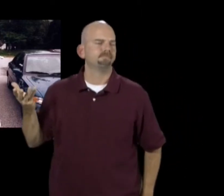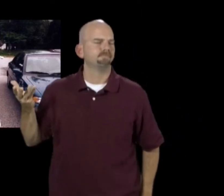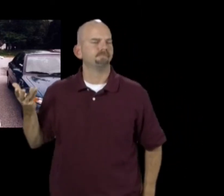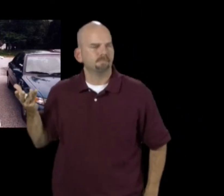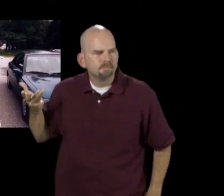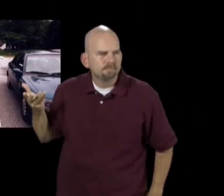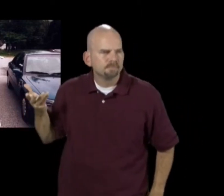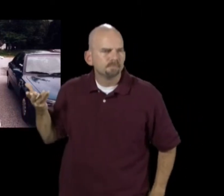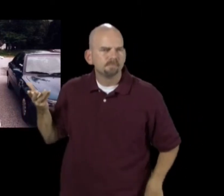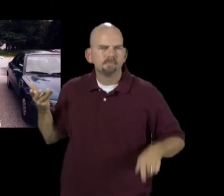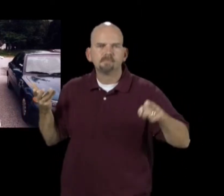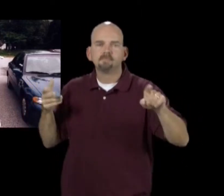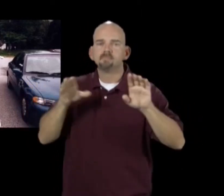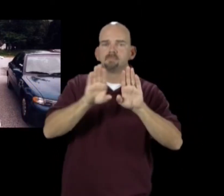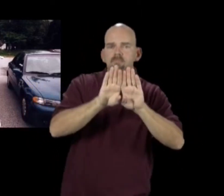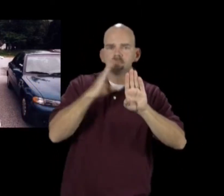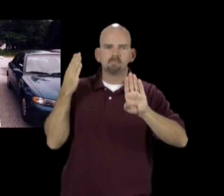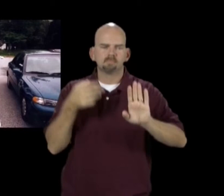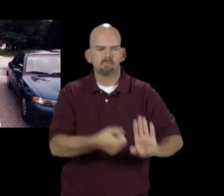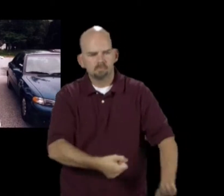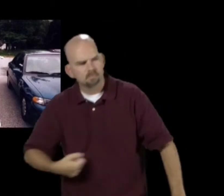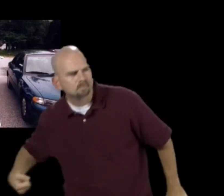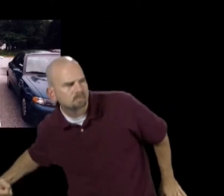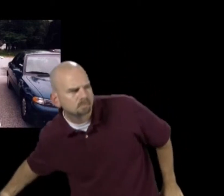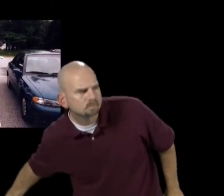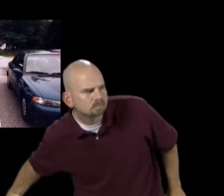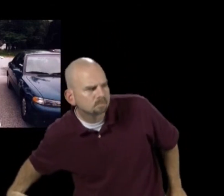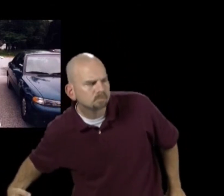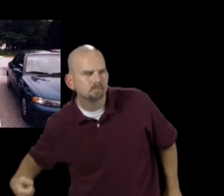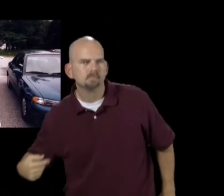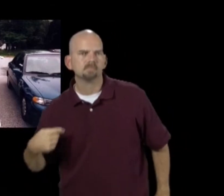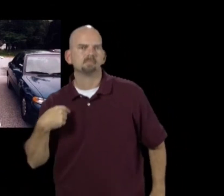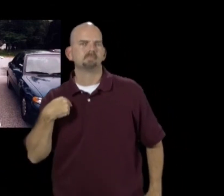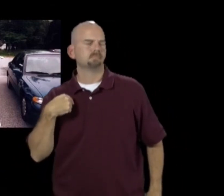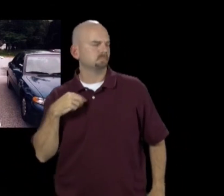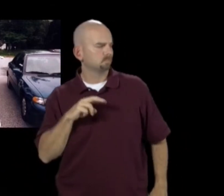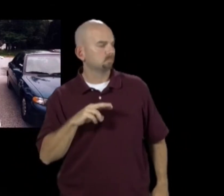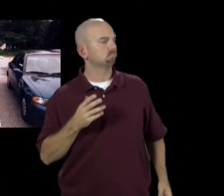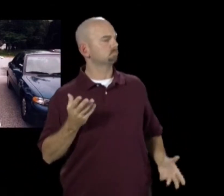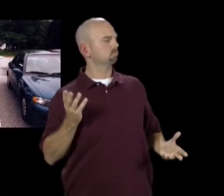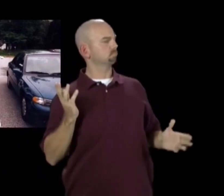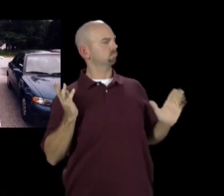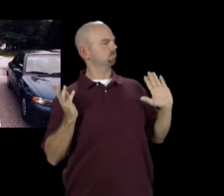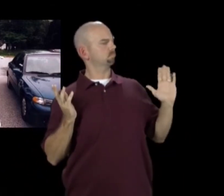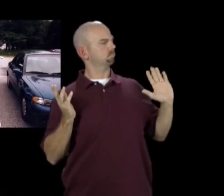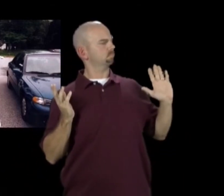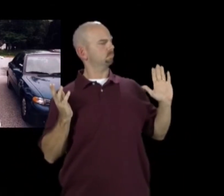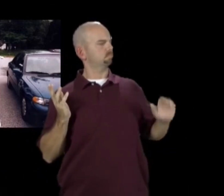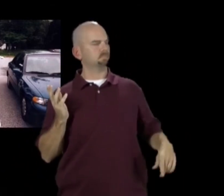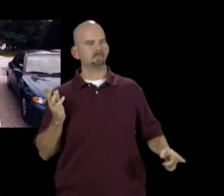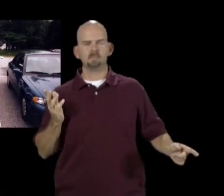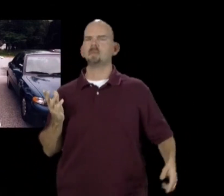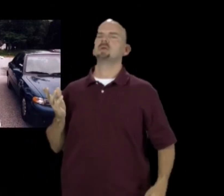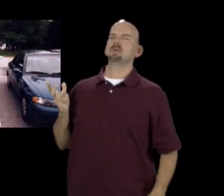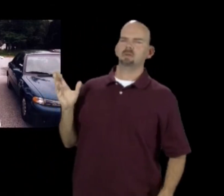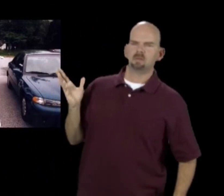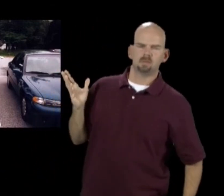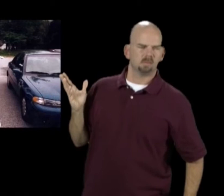I noticed that the front door was already open and the owner was already standing there, again looking at my